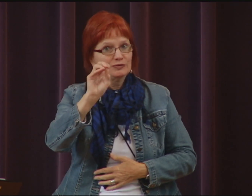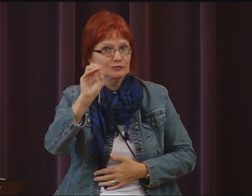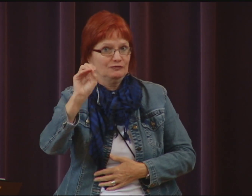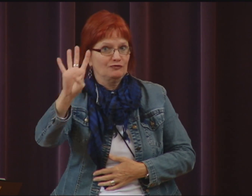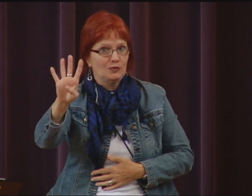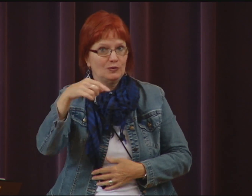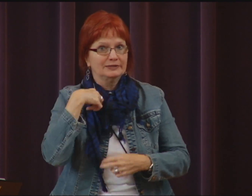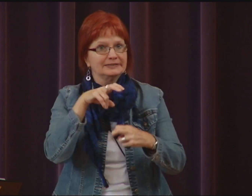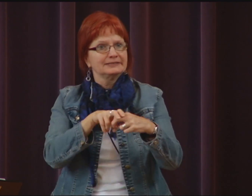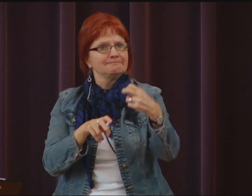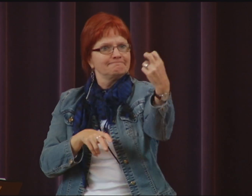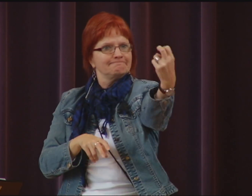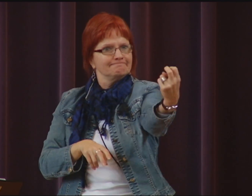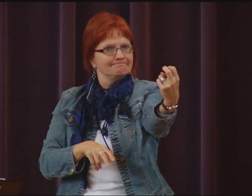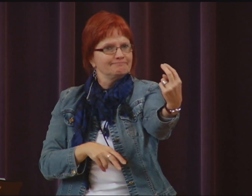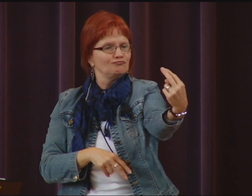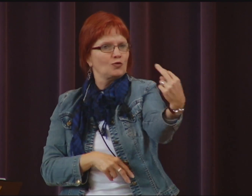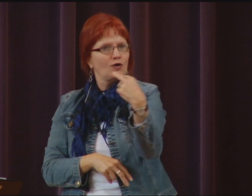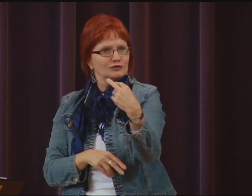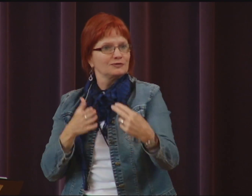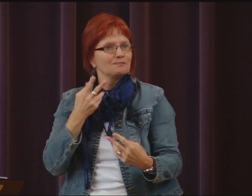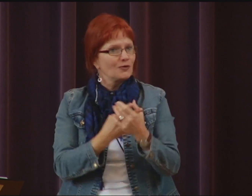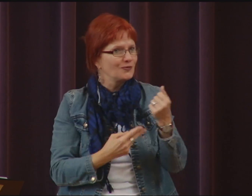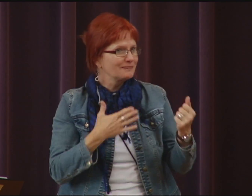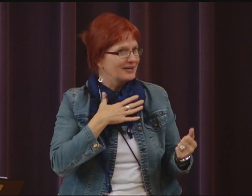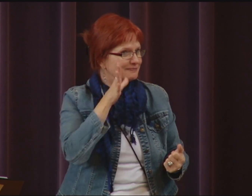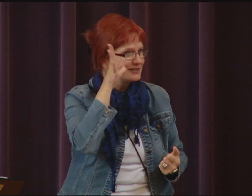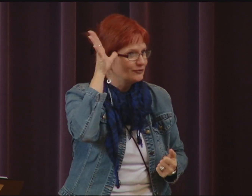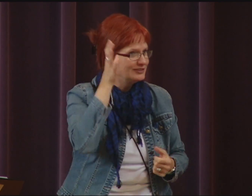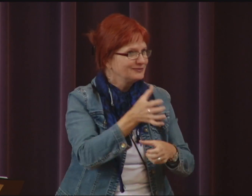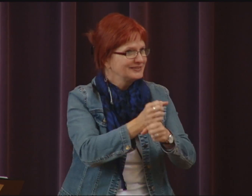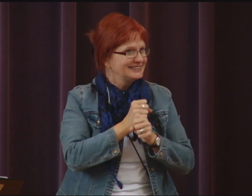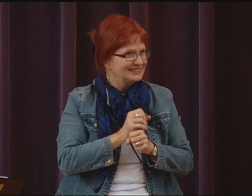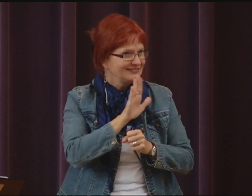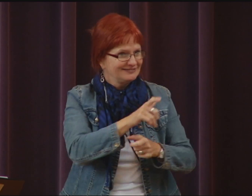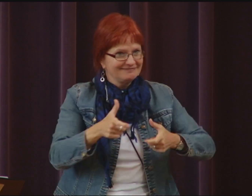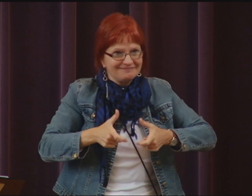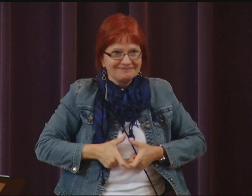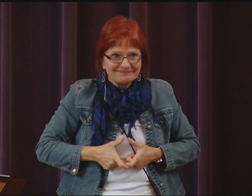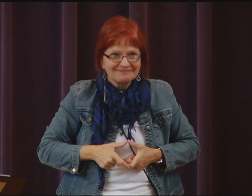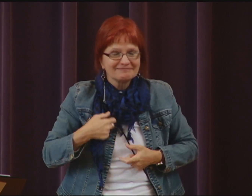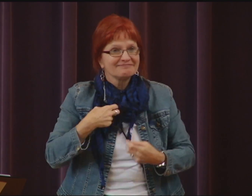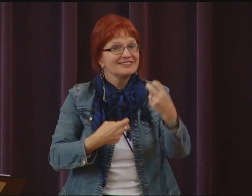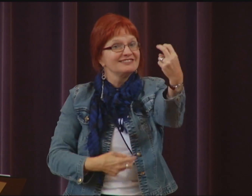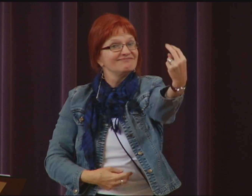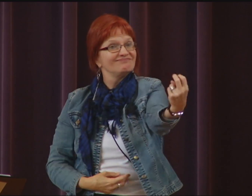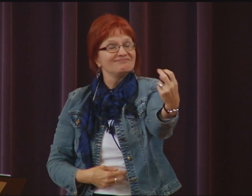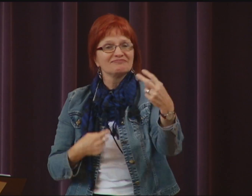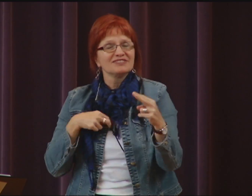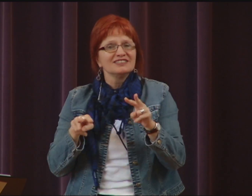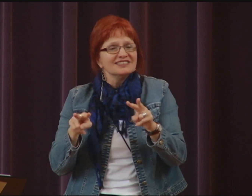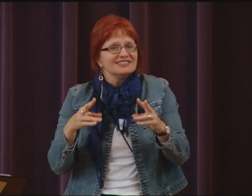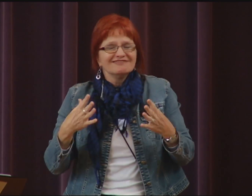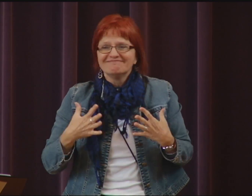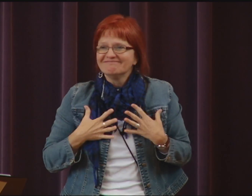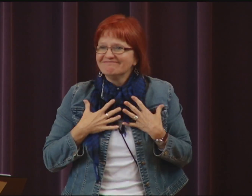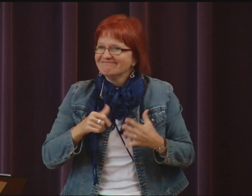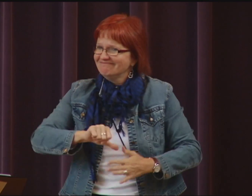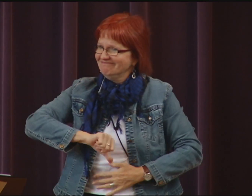I remember back to the year 2004 when I was sitting watching both my parents receive their medallions. So sitting